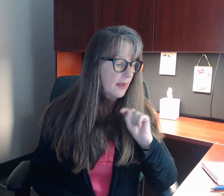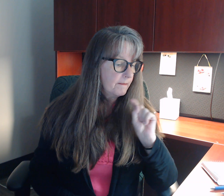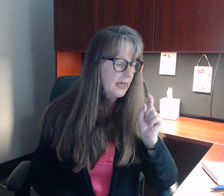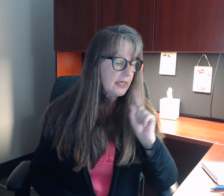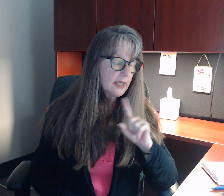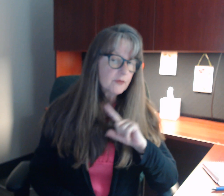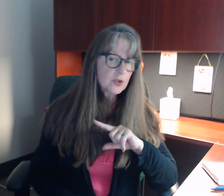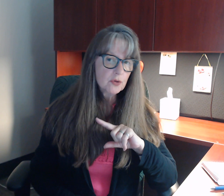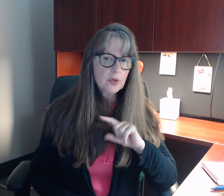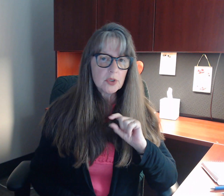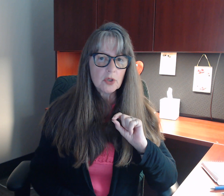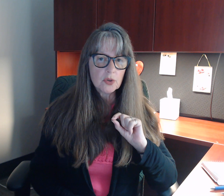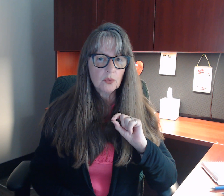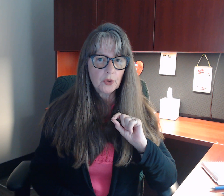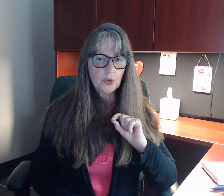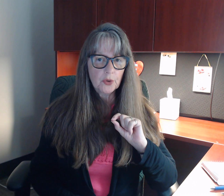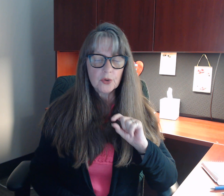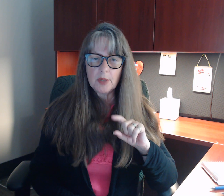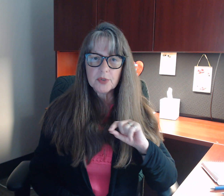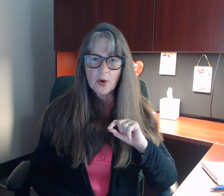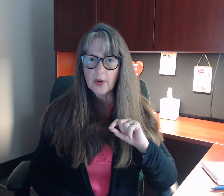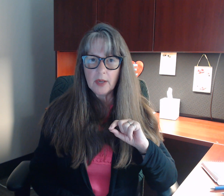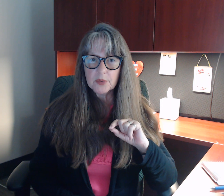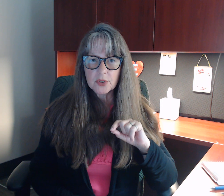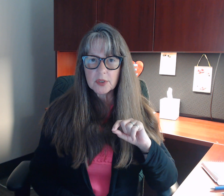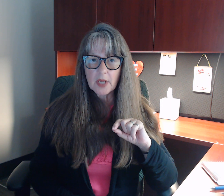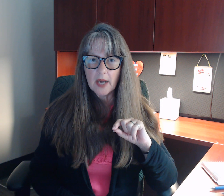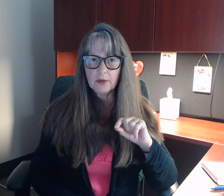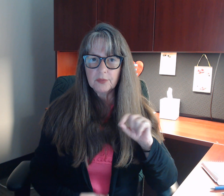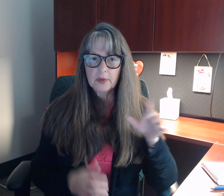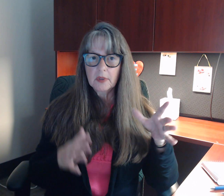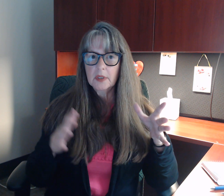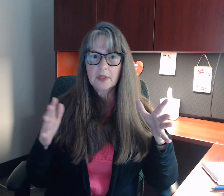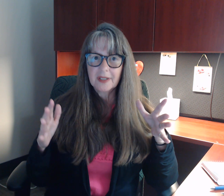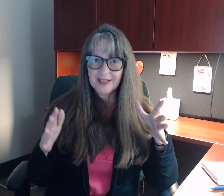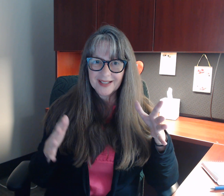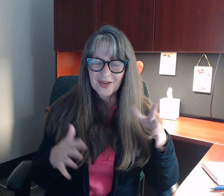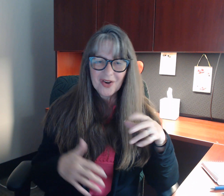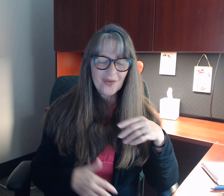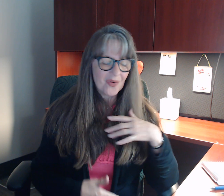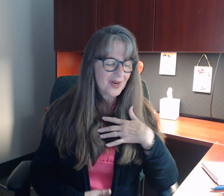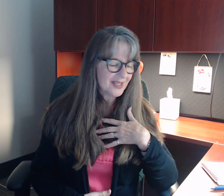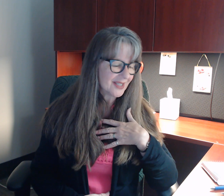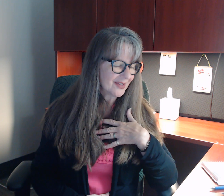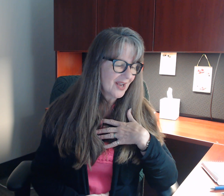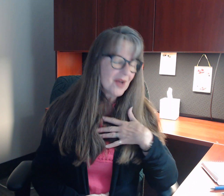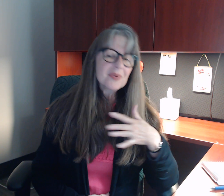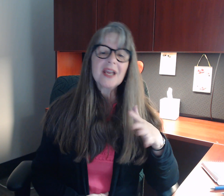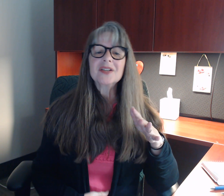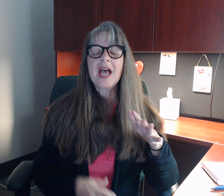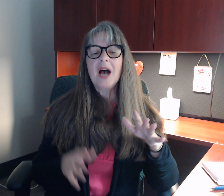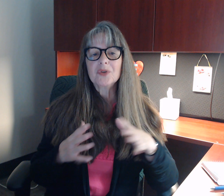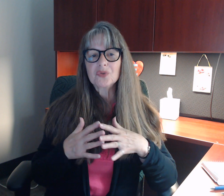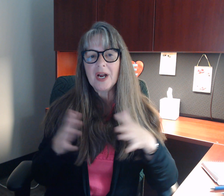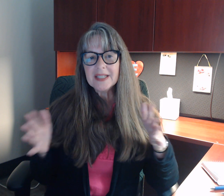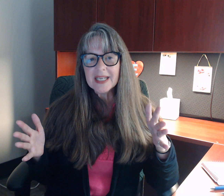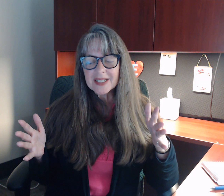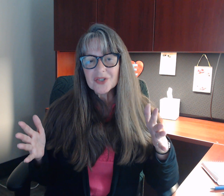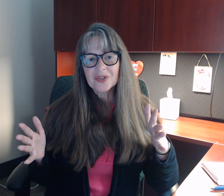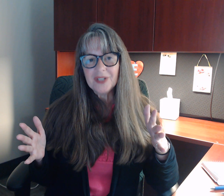Many deaf students, so learners, I'm sorry, I was just kind of, what is it? Because I was trying to get it into the